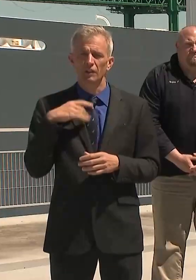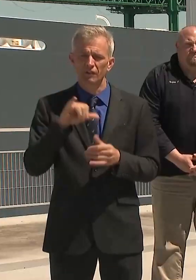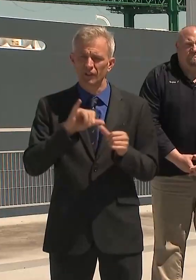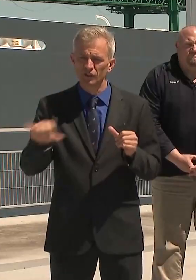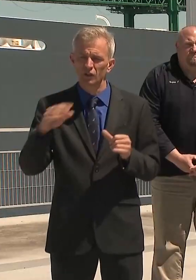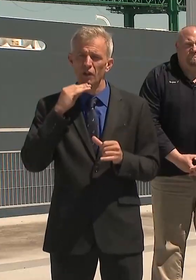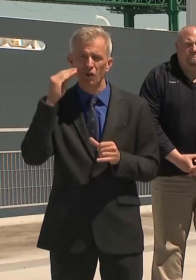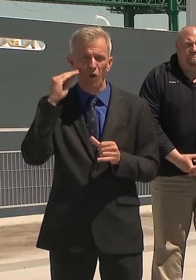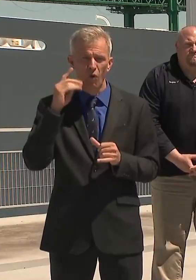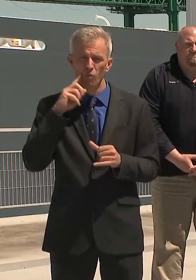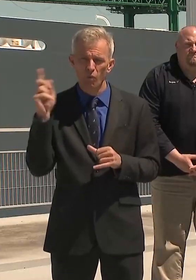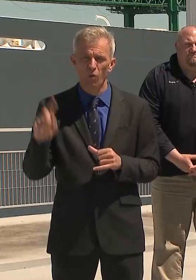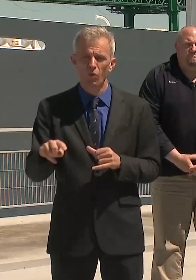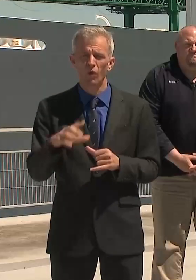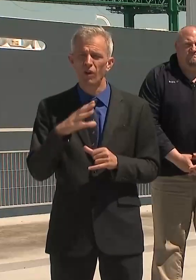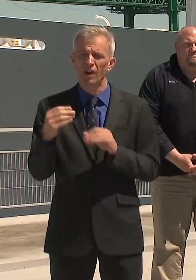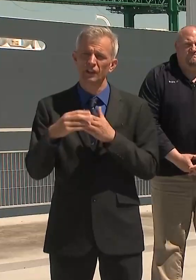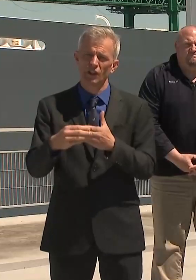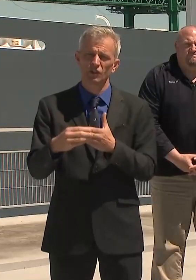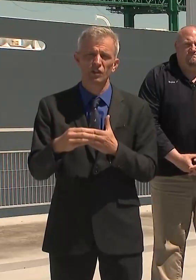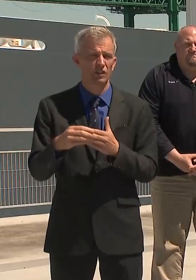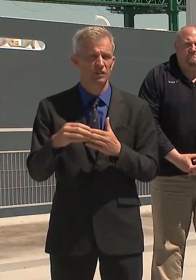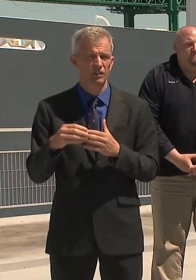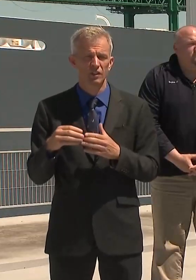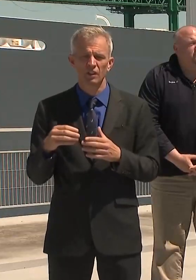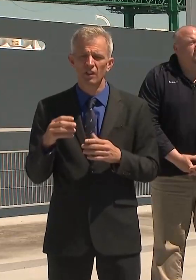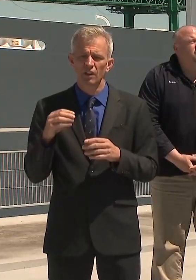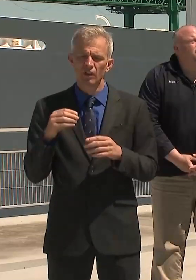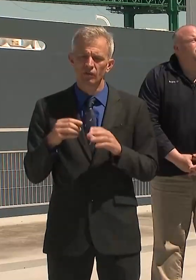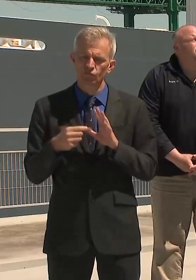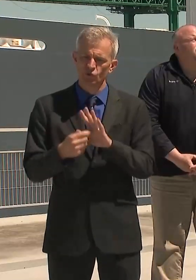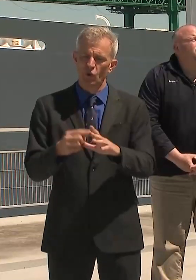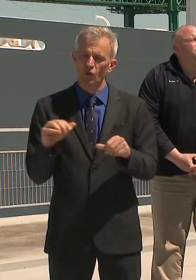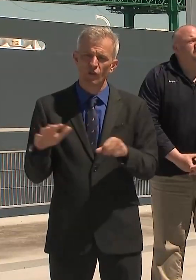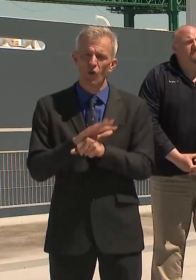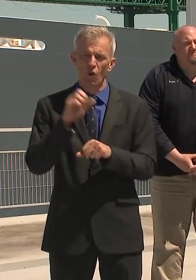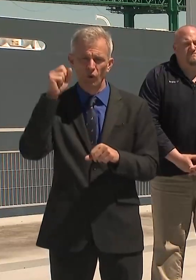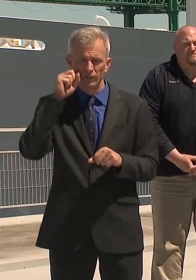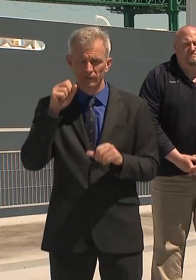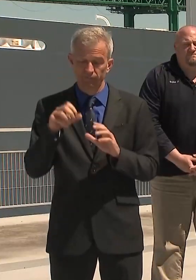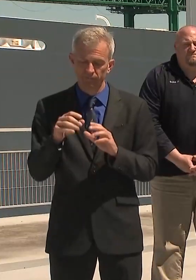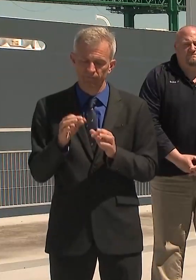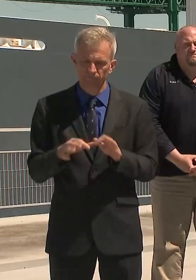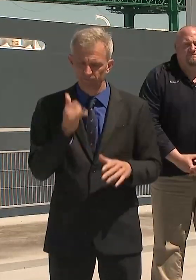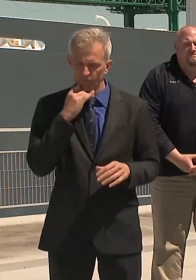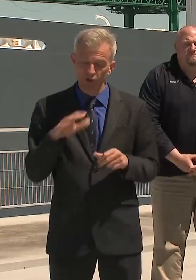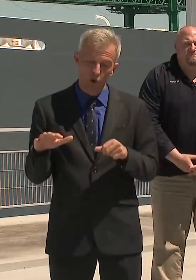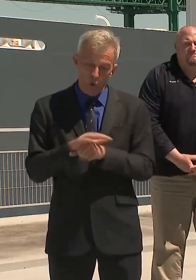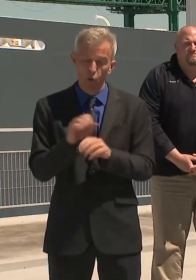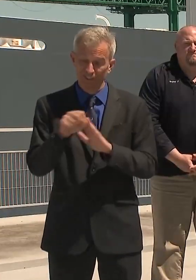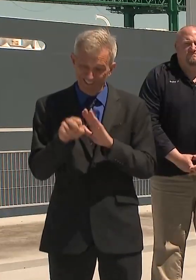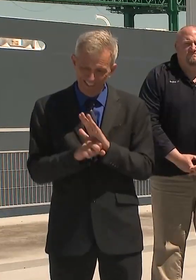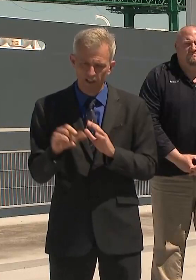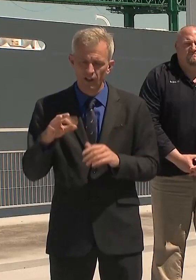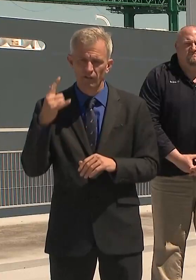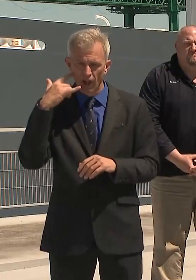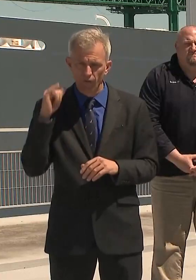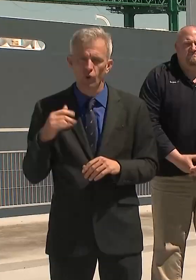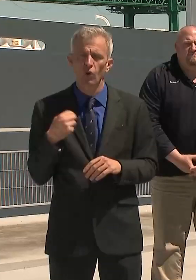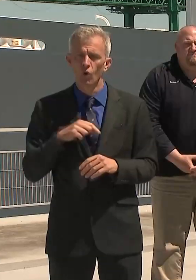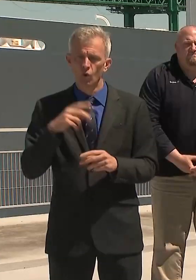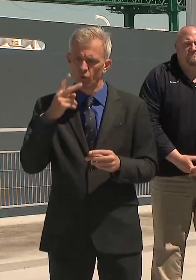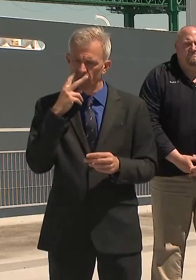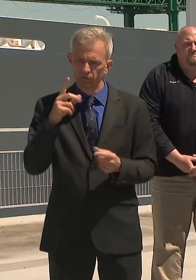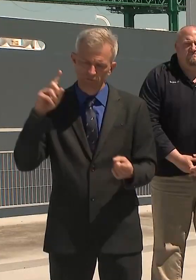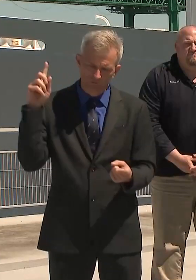local level represented throughout the state of California, we've seen a reduction in trauma-related surgeries and